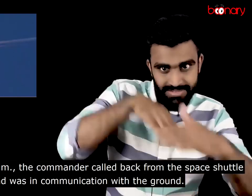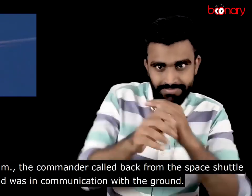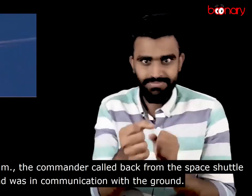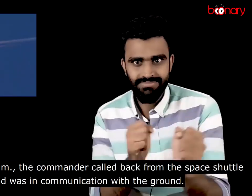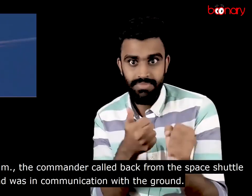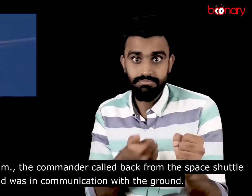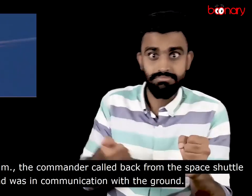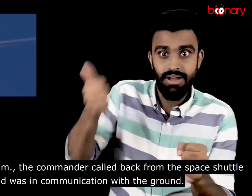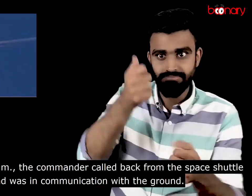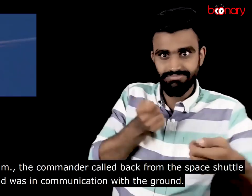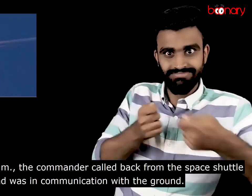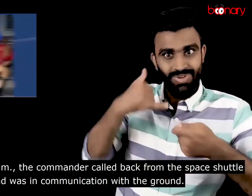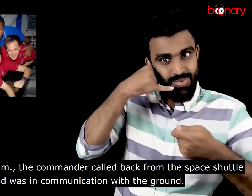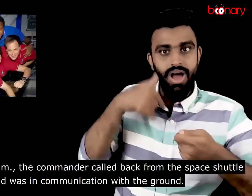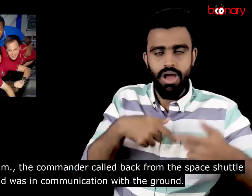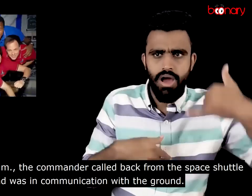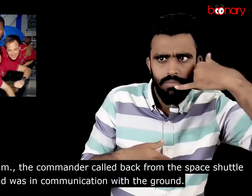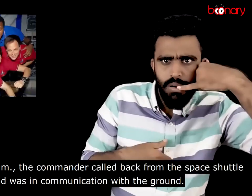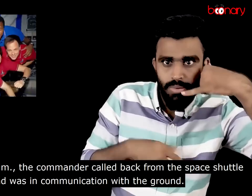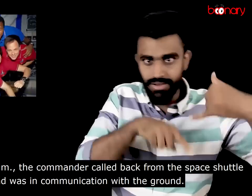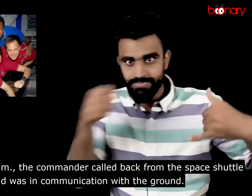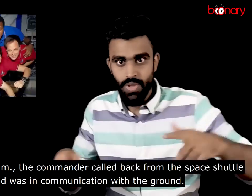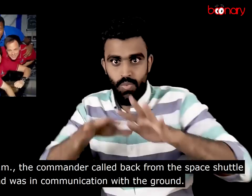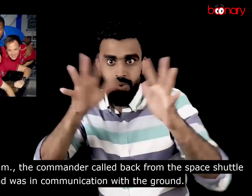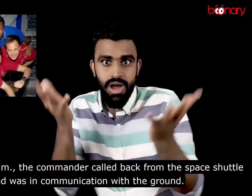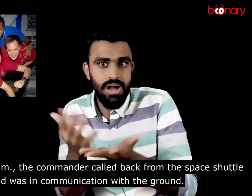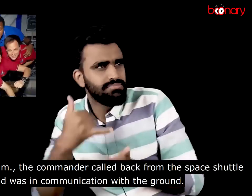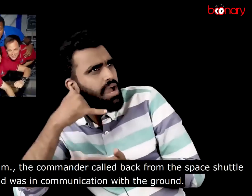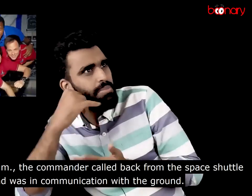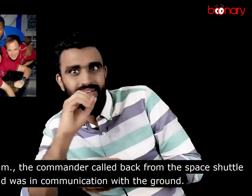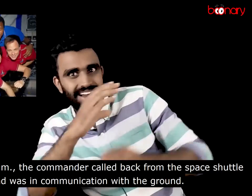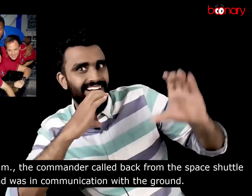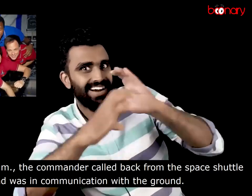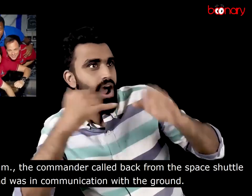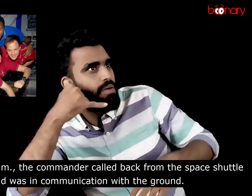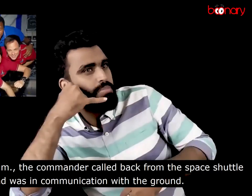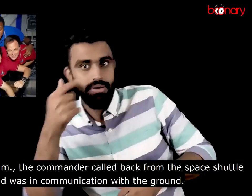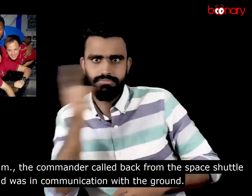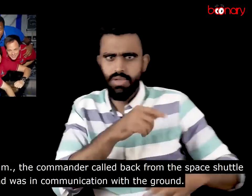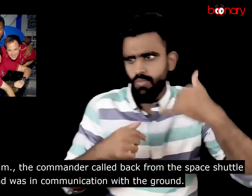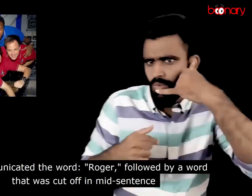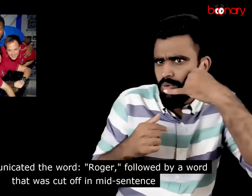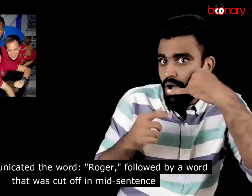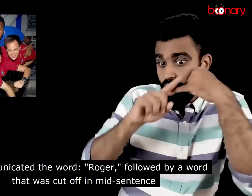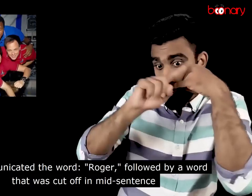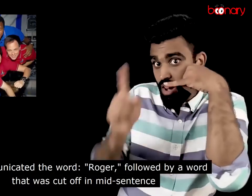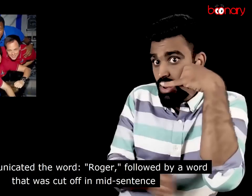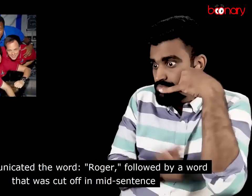called back from the space shuttle and was in communication with the ground. It communicated